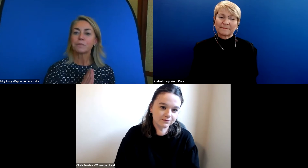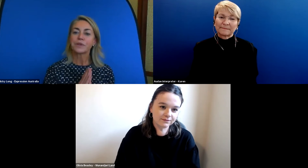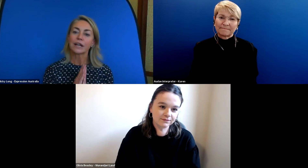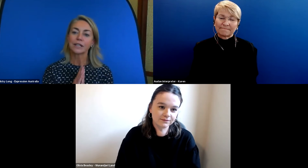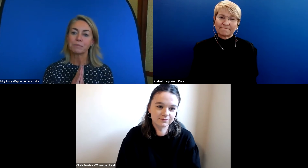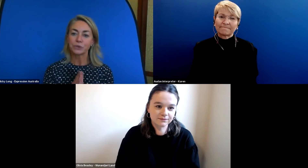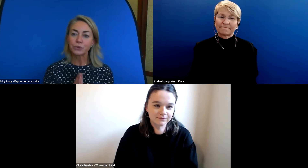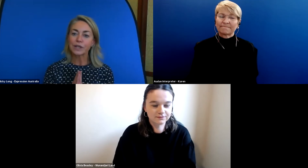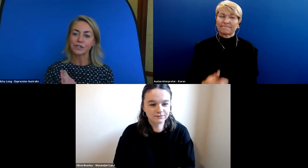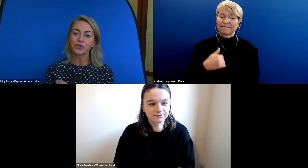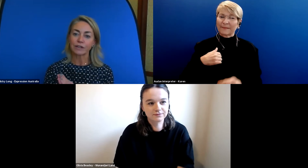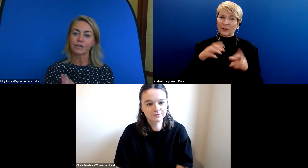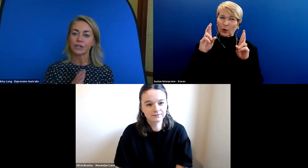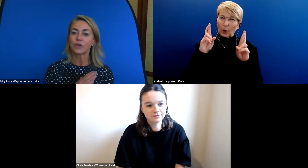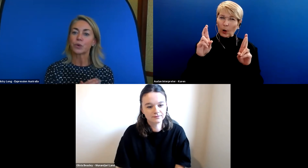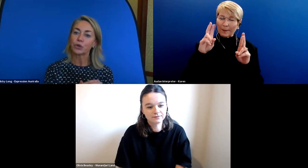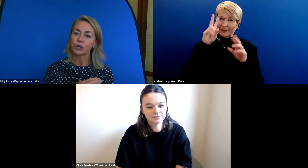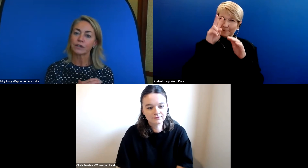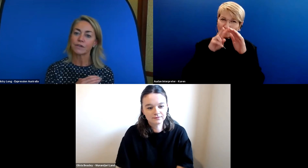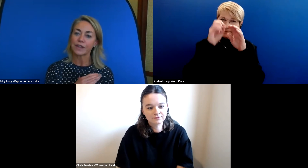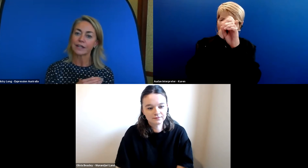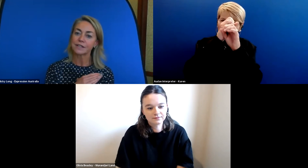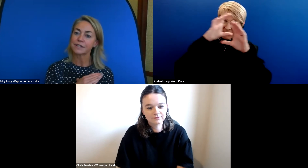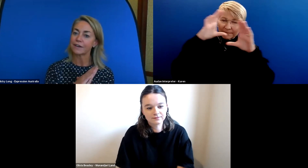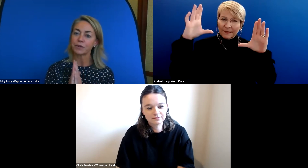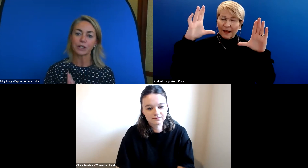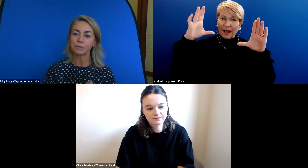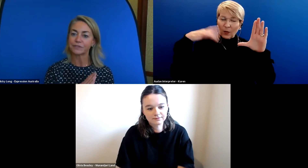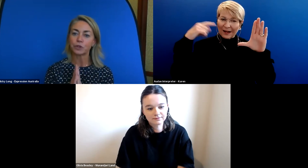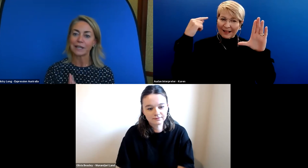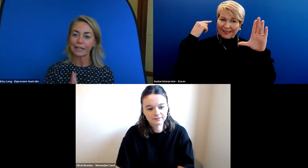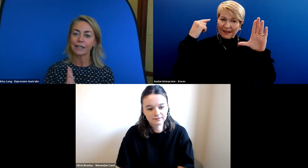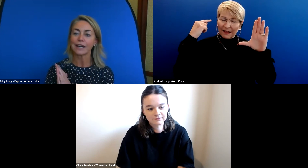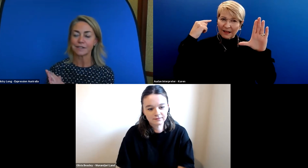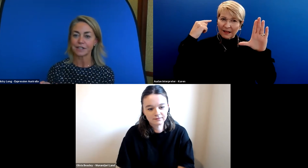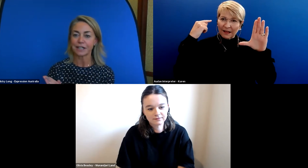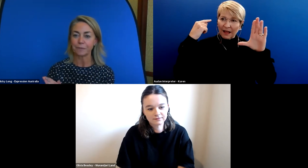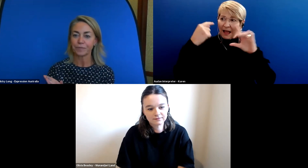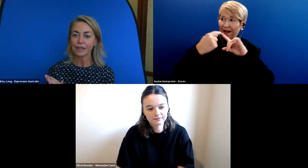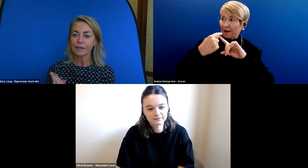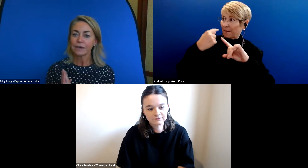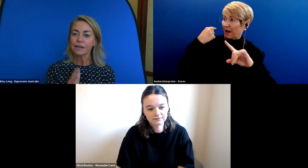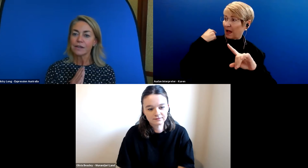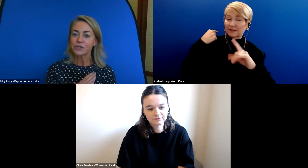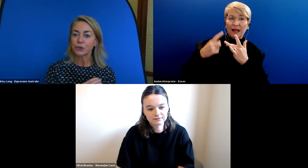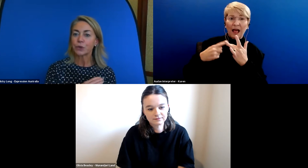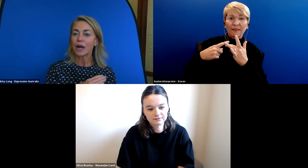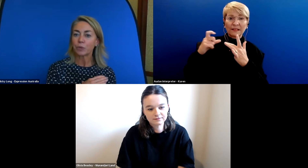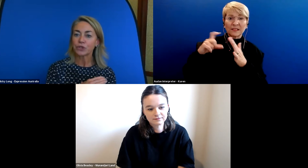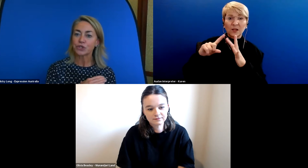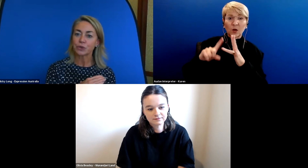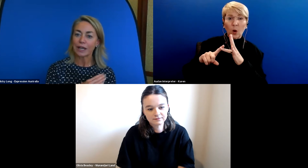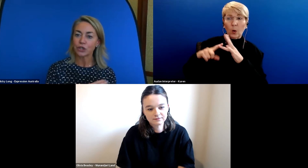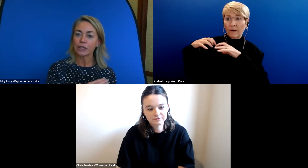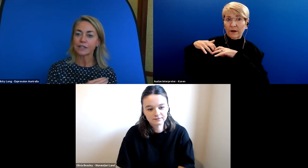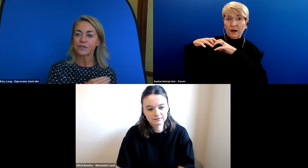I hope that I can build and strengthen on the work that everybody before me has done. So I